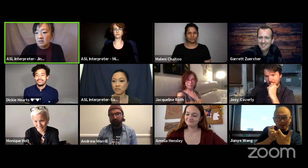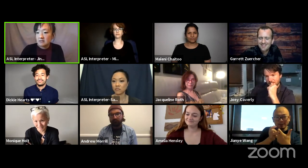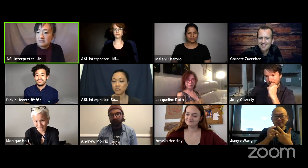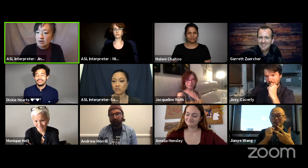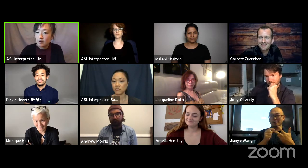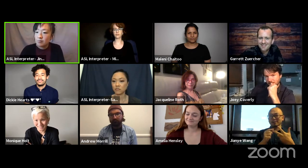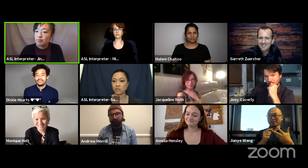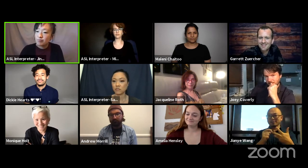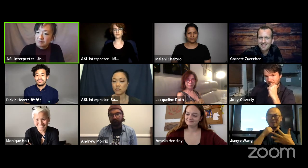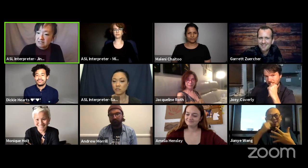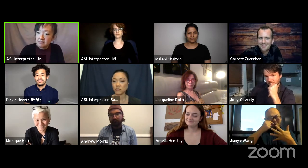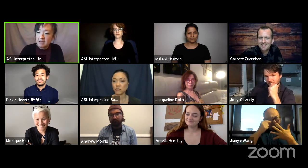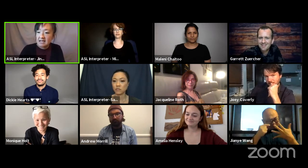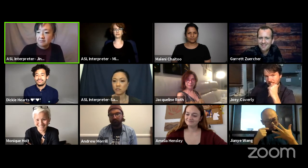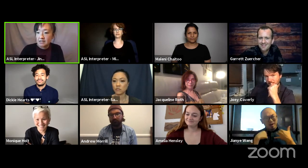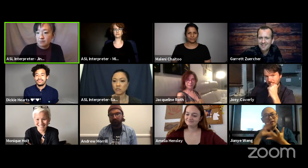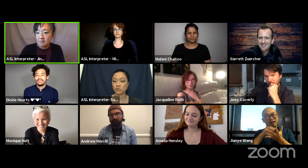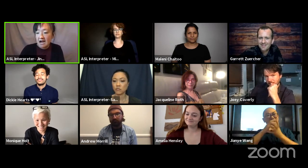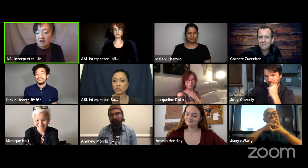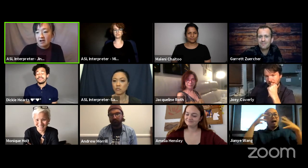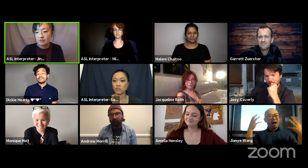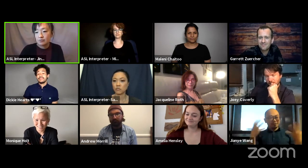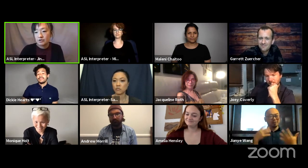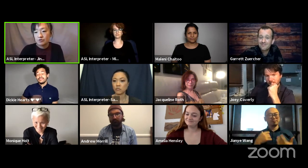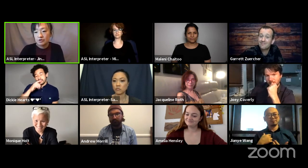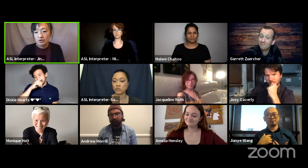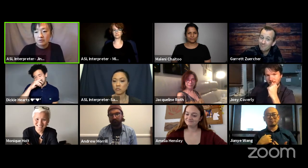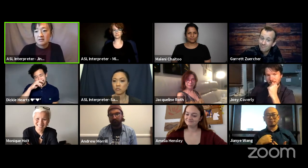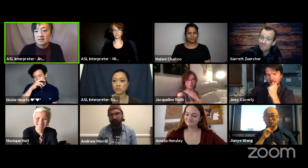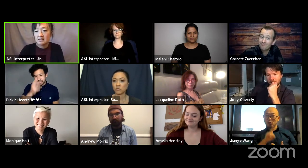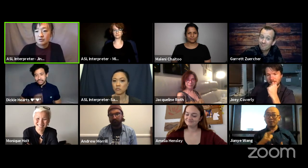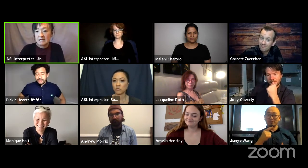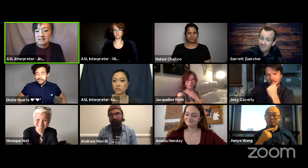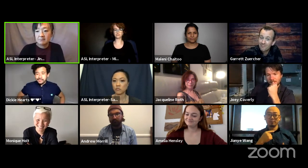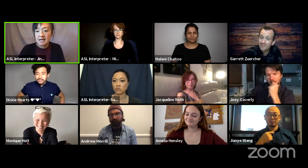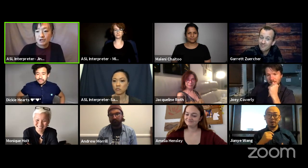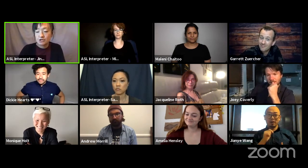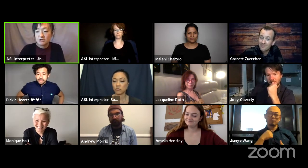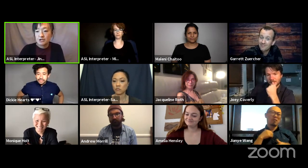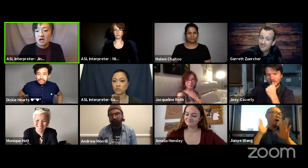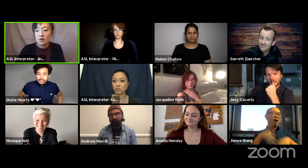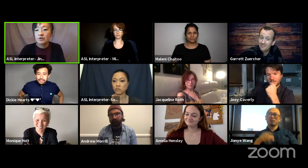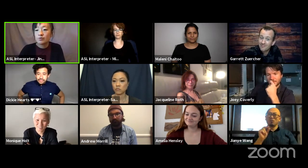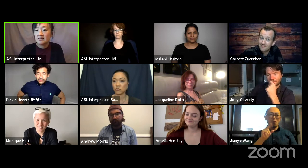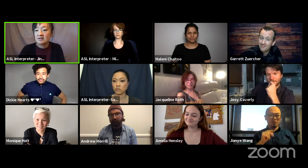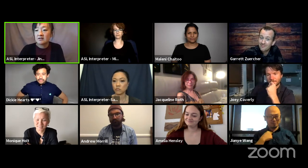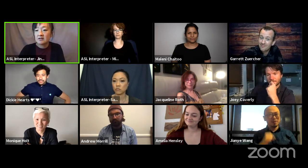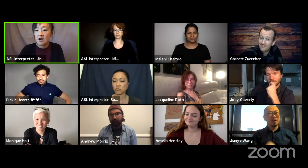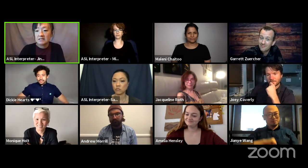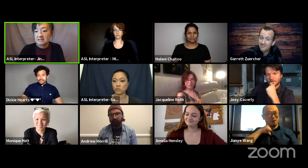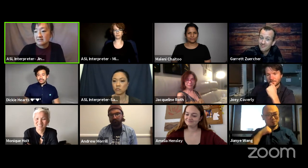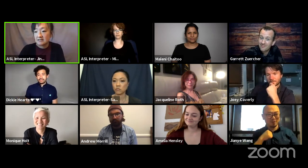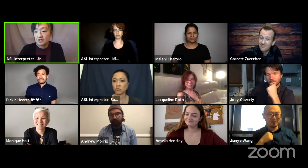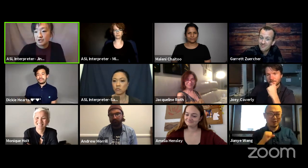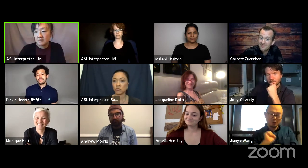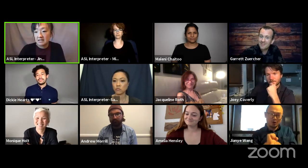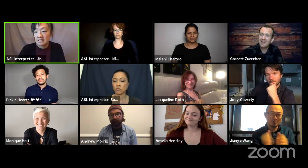So previously my animation background, you know, it tries to mesh and gel with what the artist's envisionment is.